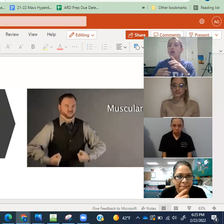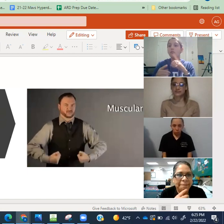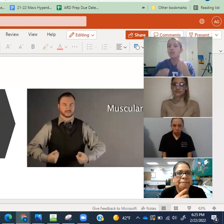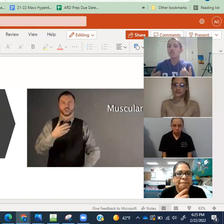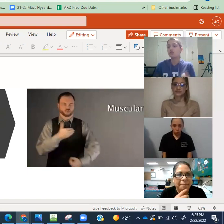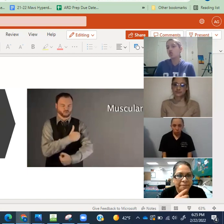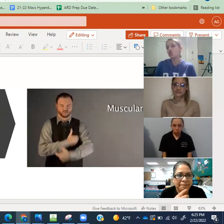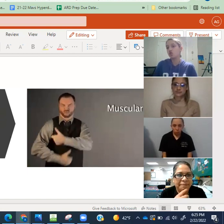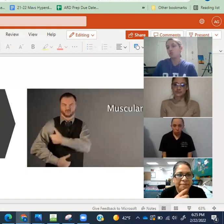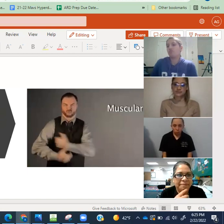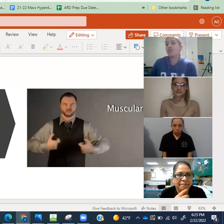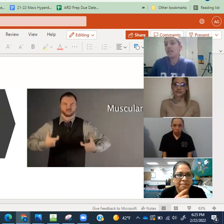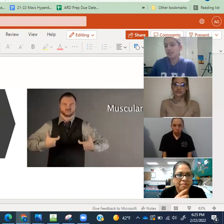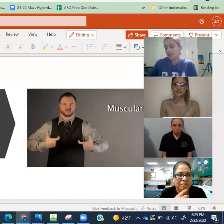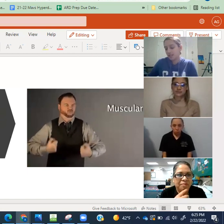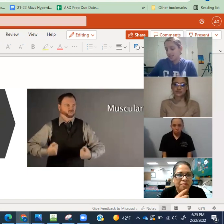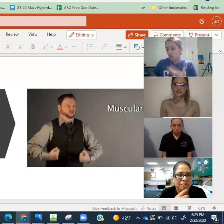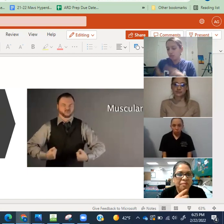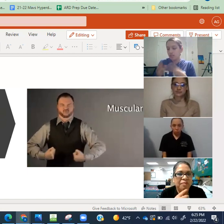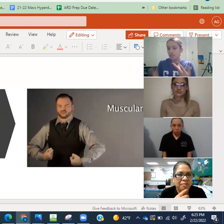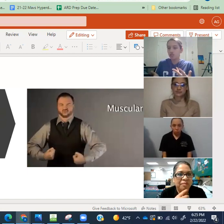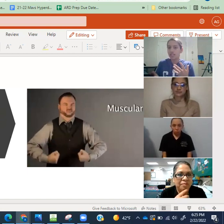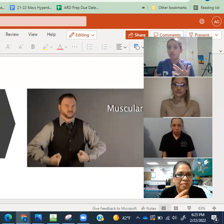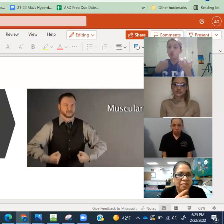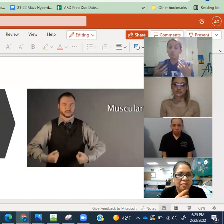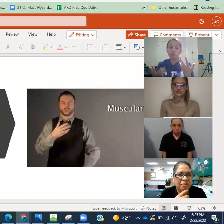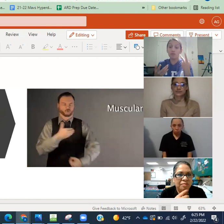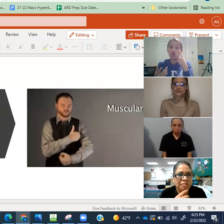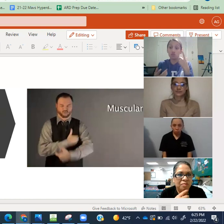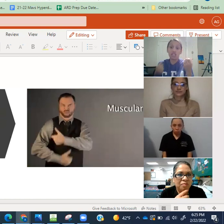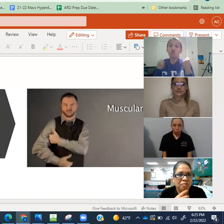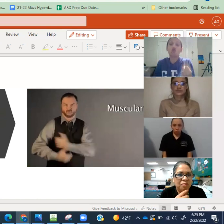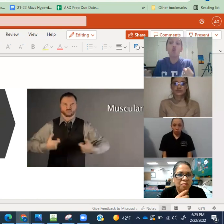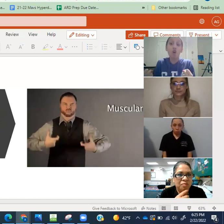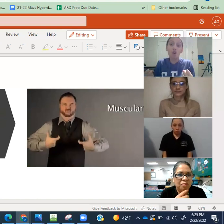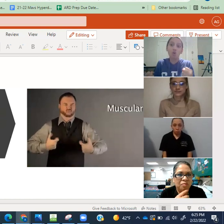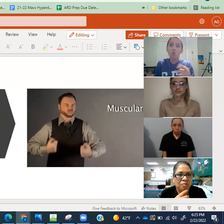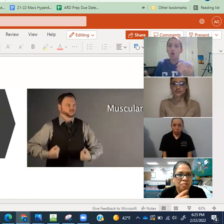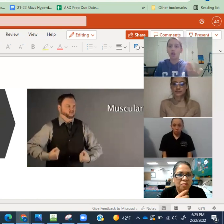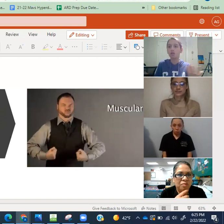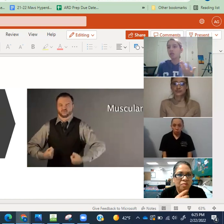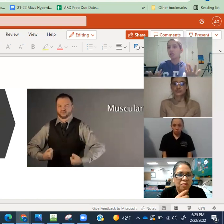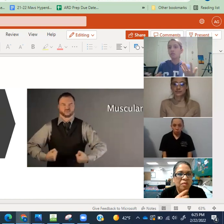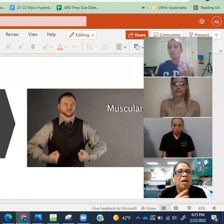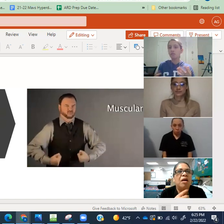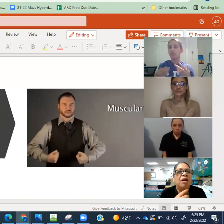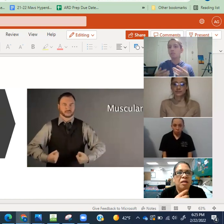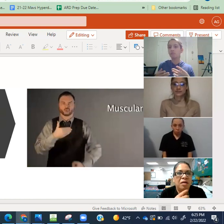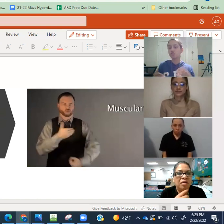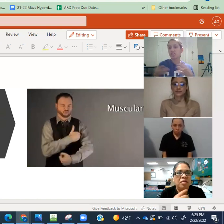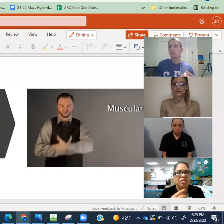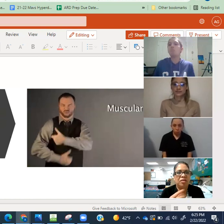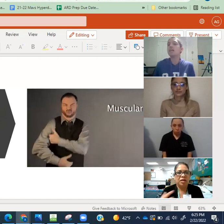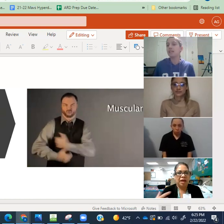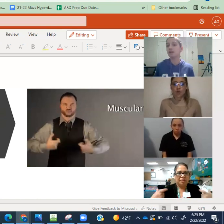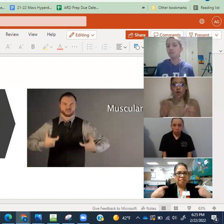about. Because if you just do this could mean just like maybe you're thinking strong or like